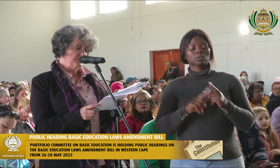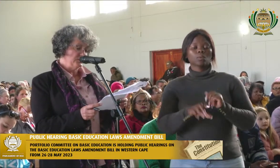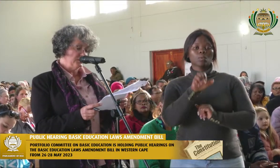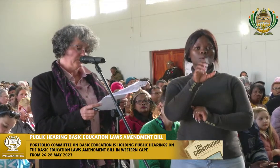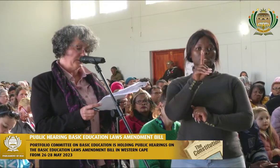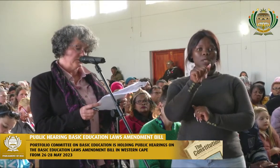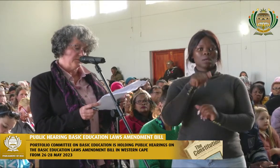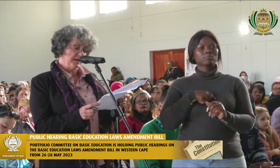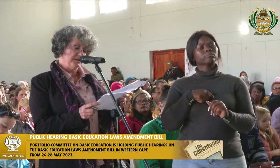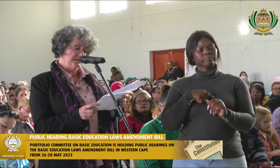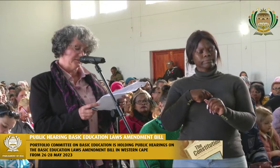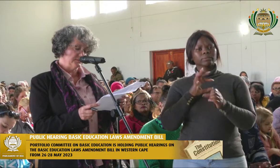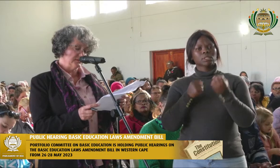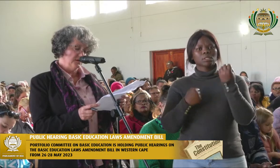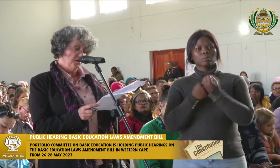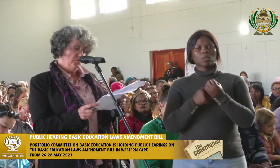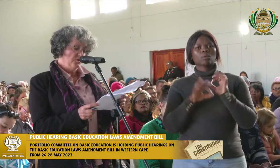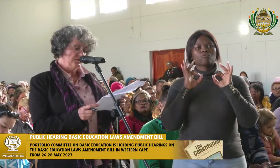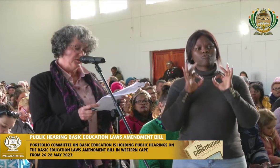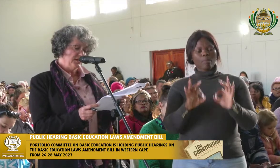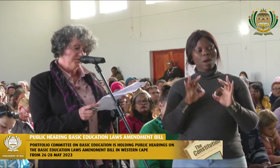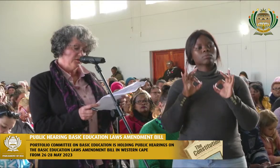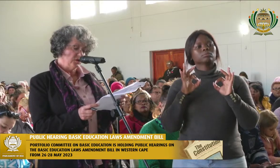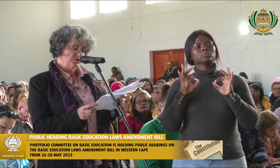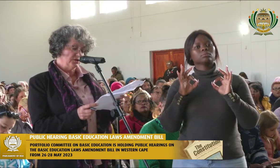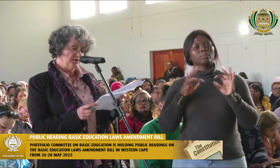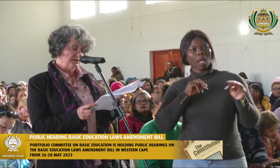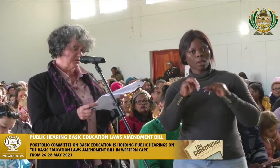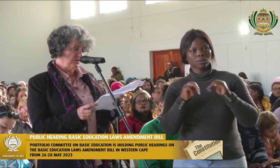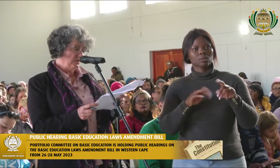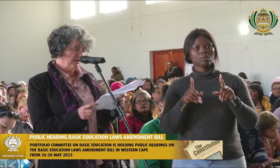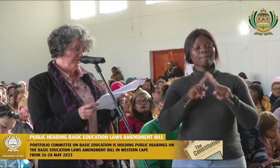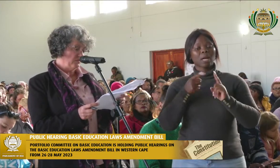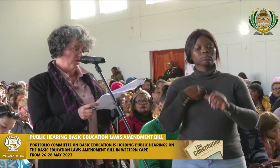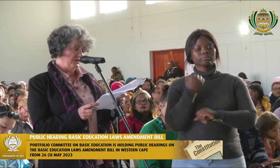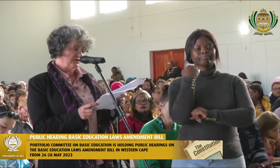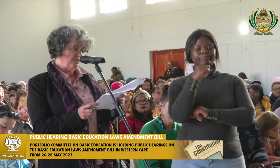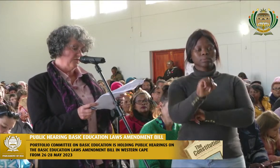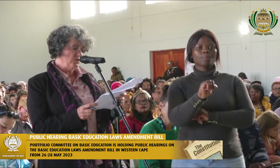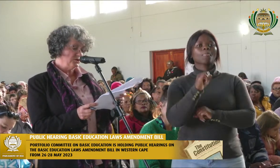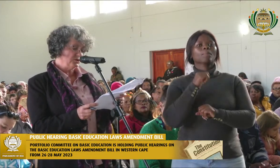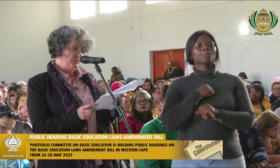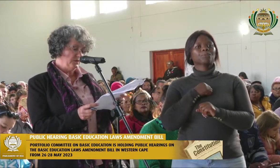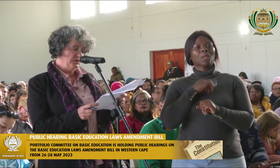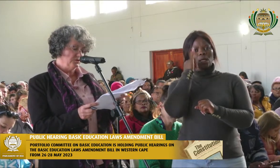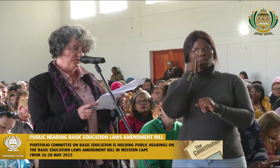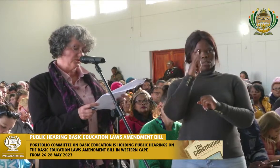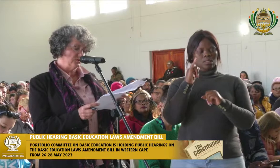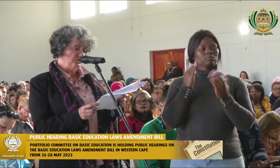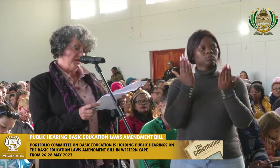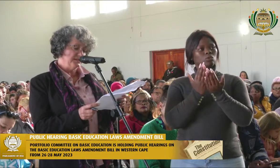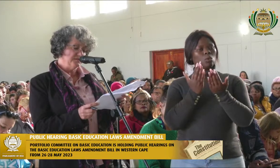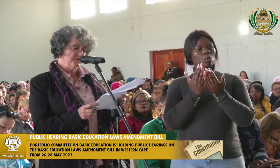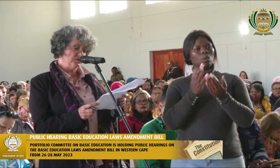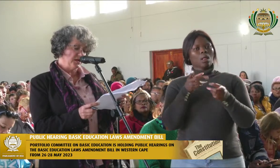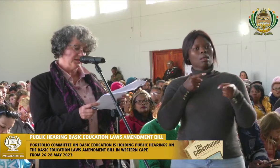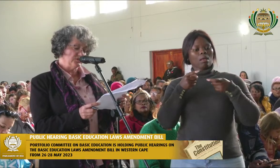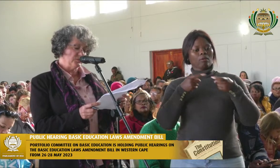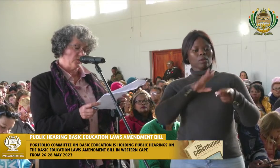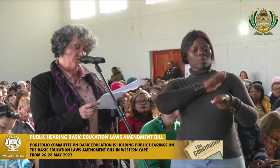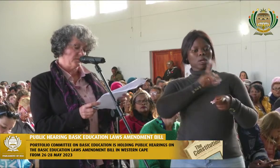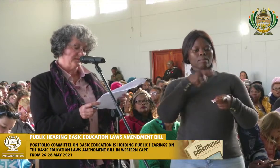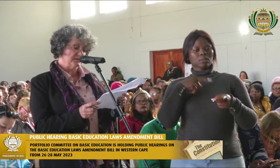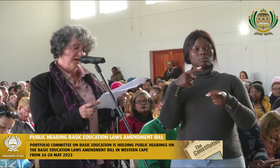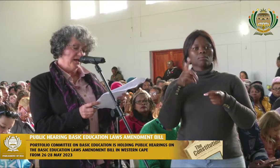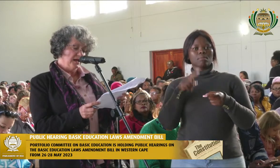proper admission appeals mechanisms, we reject the notion that school governing bodies are forced to appeal to heads of